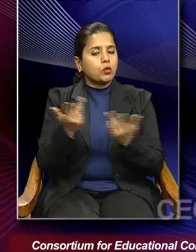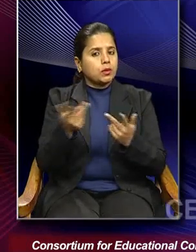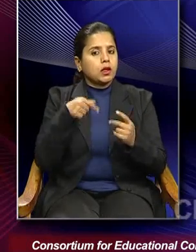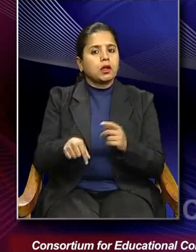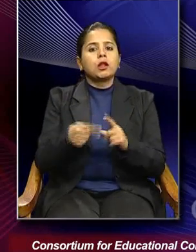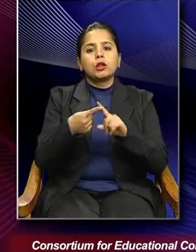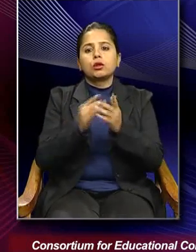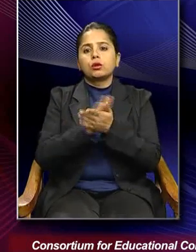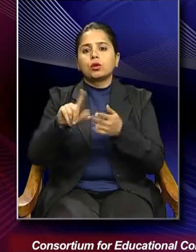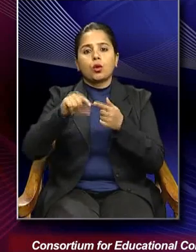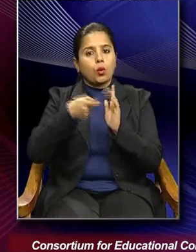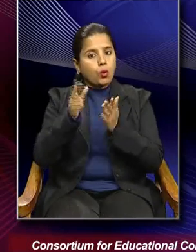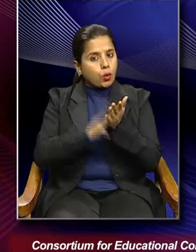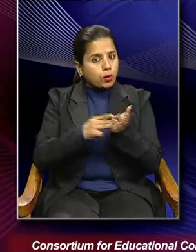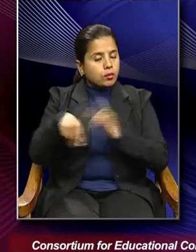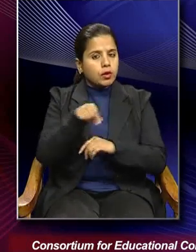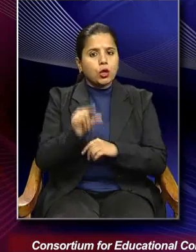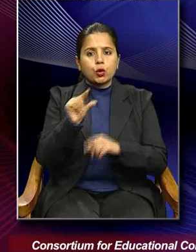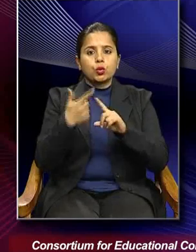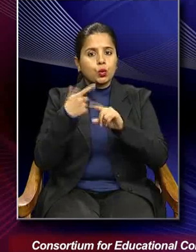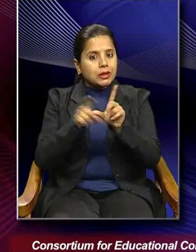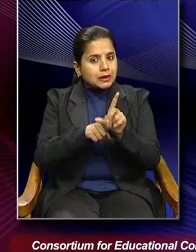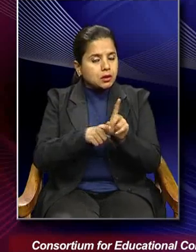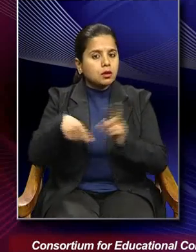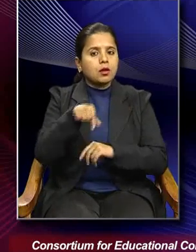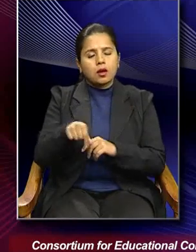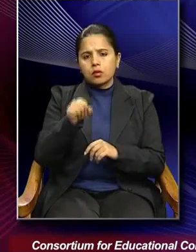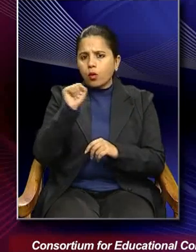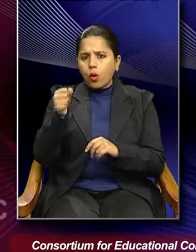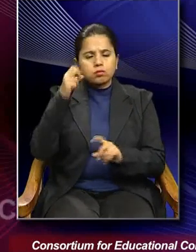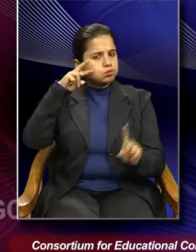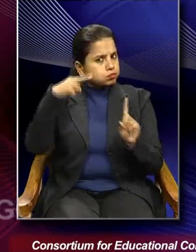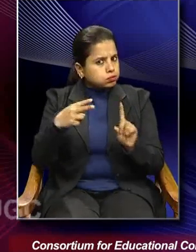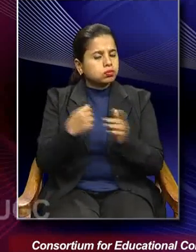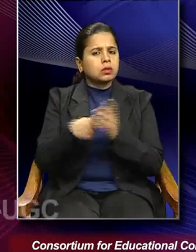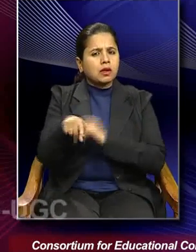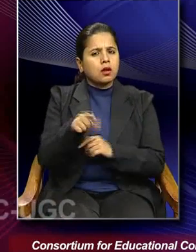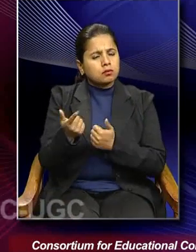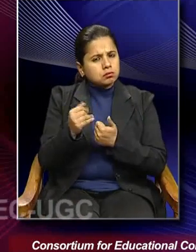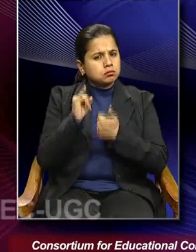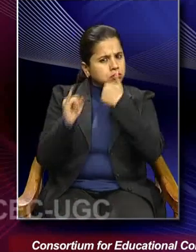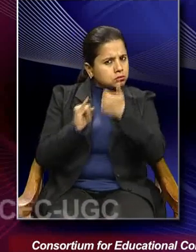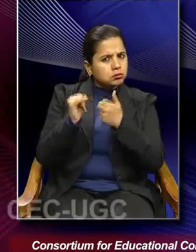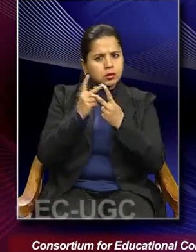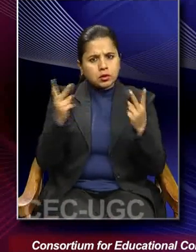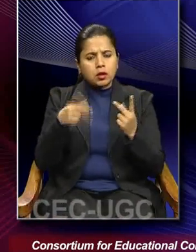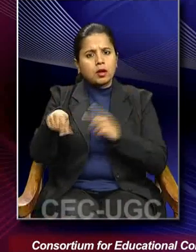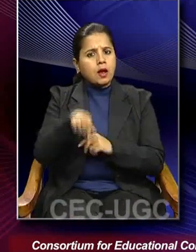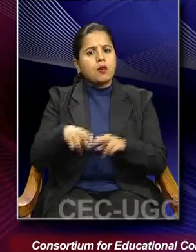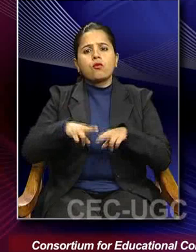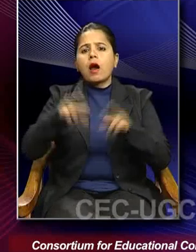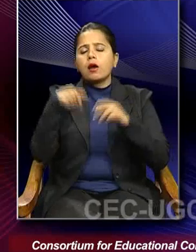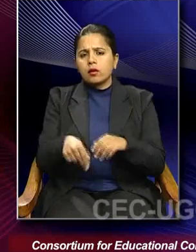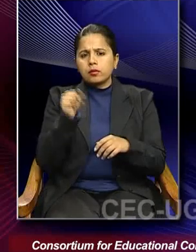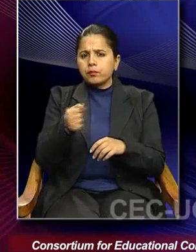the utilitarian perspective and its criticism, finally to discuss selected case studies